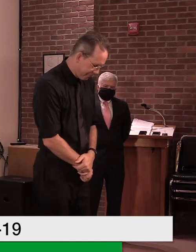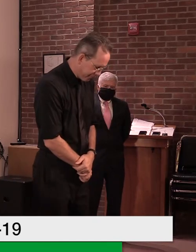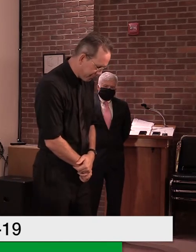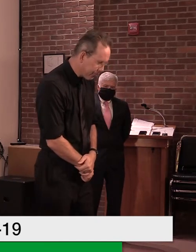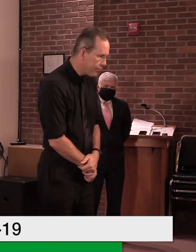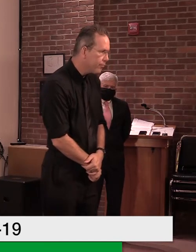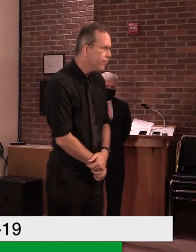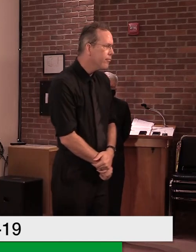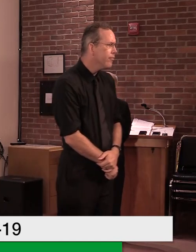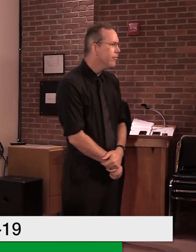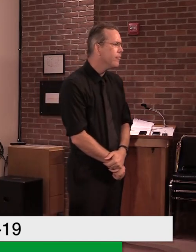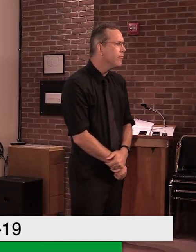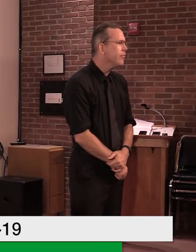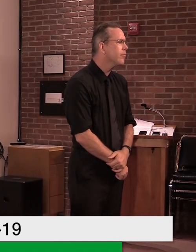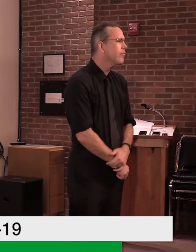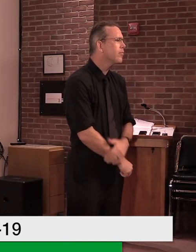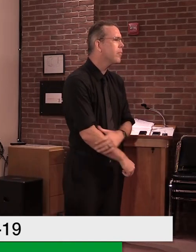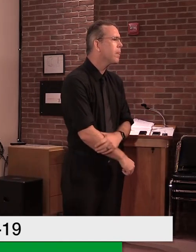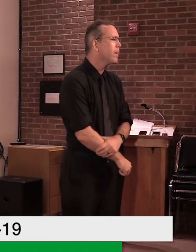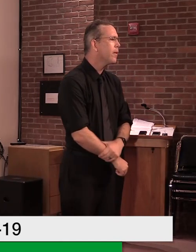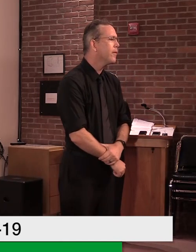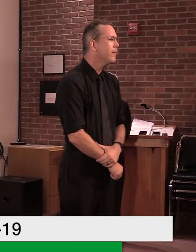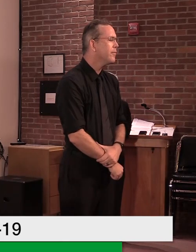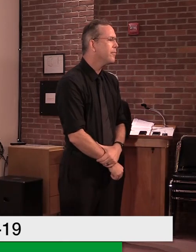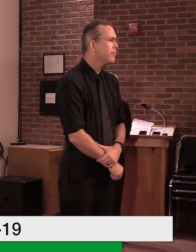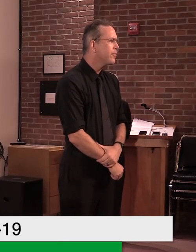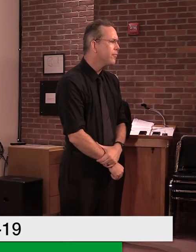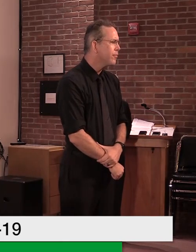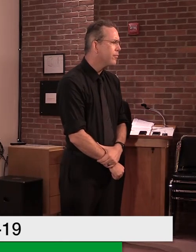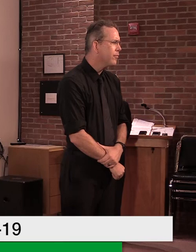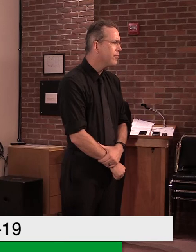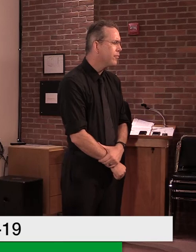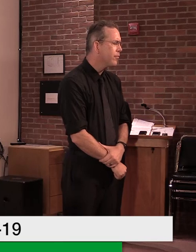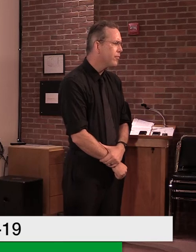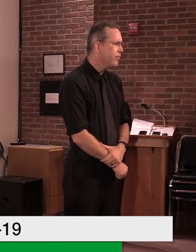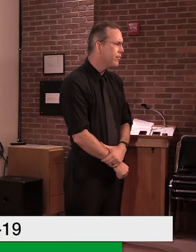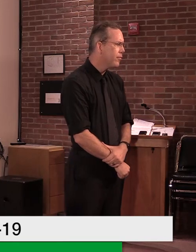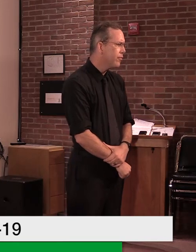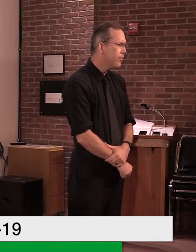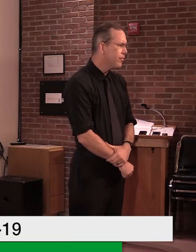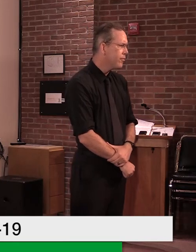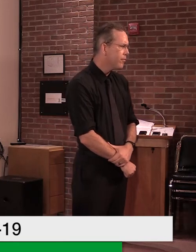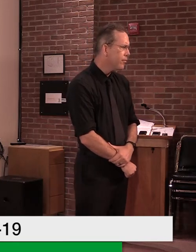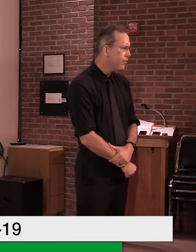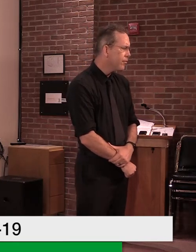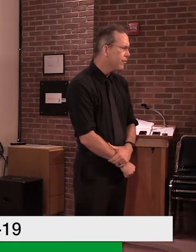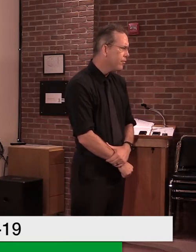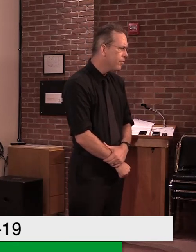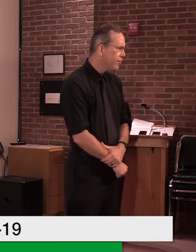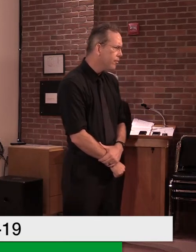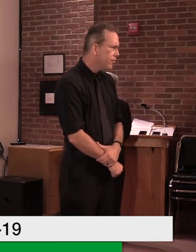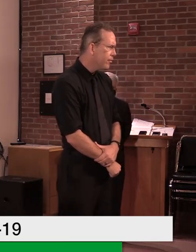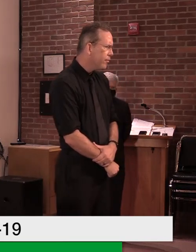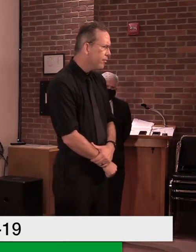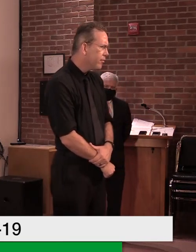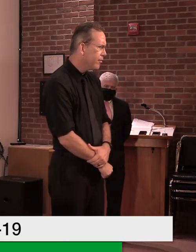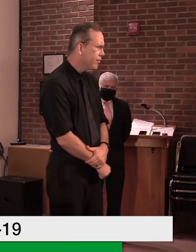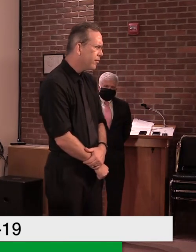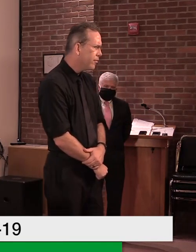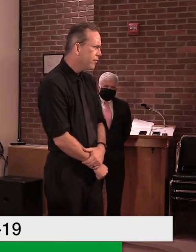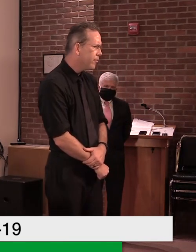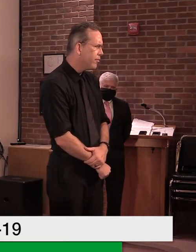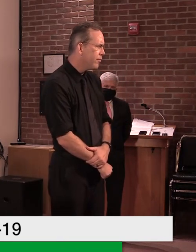Thank you, Ethan. Governor, I'm just wondering, what impact do you think your mandatory mask order will have